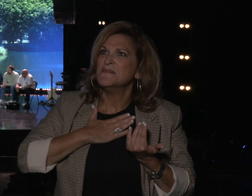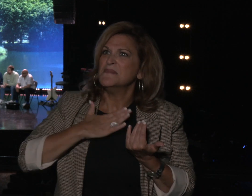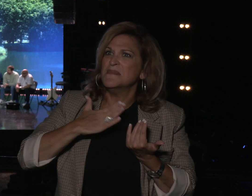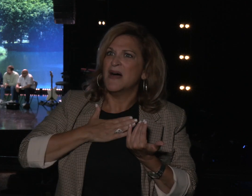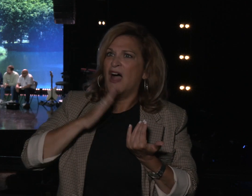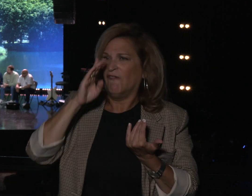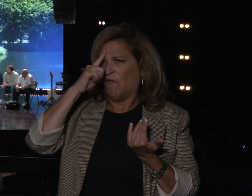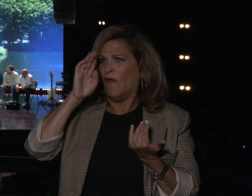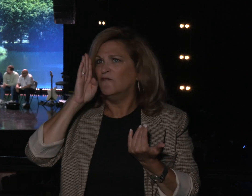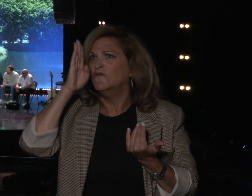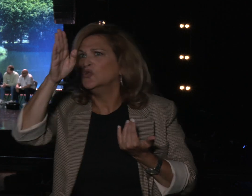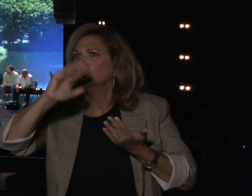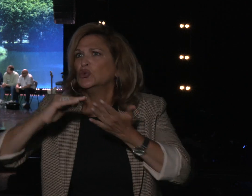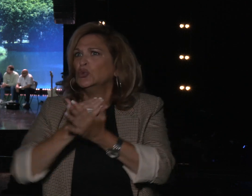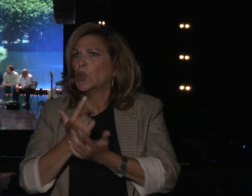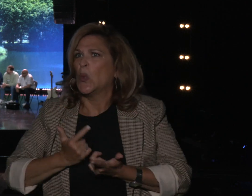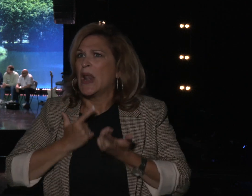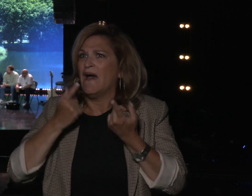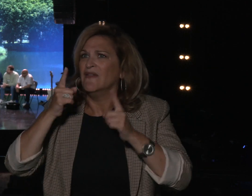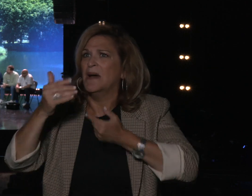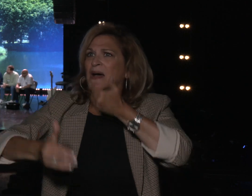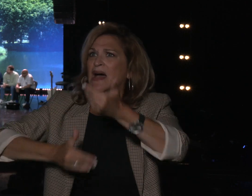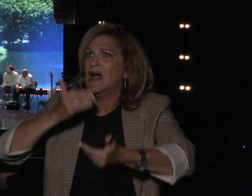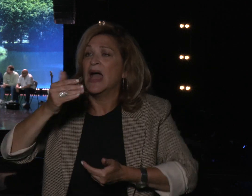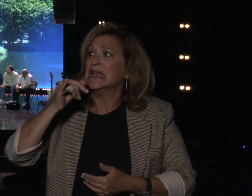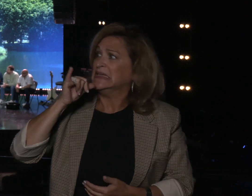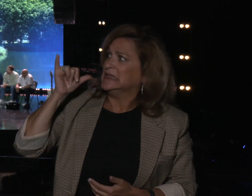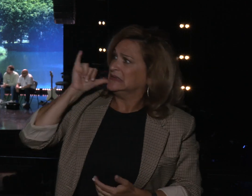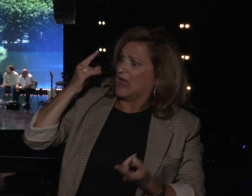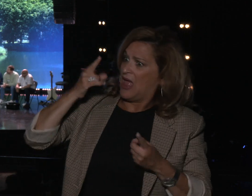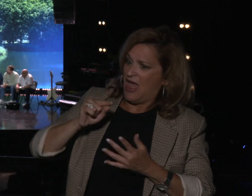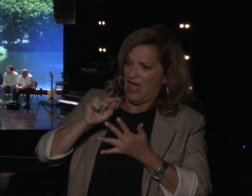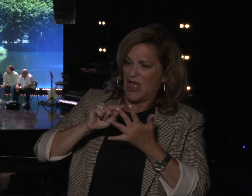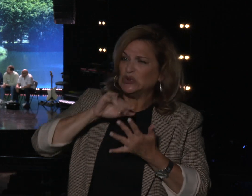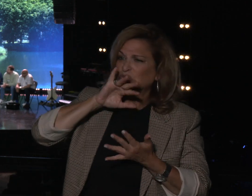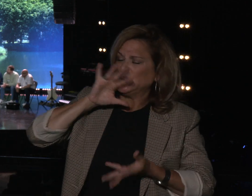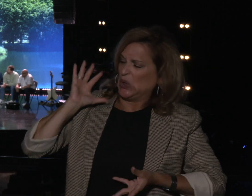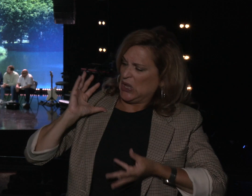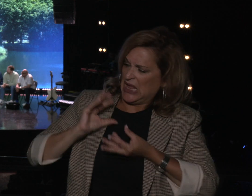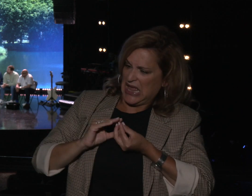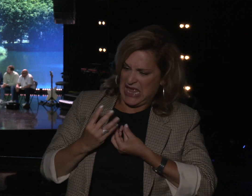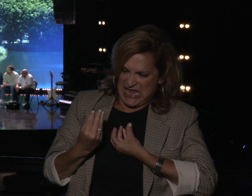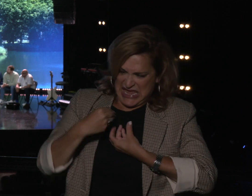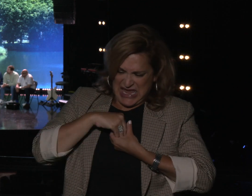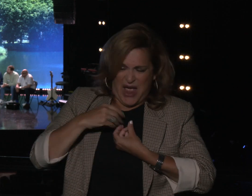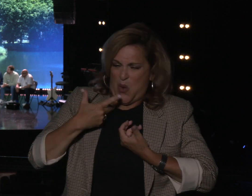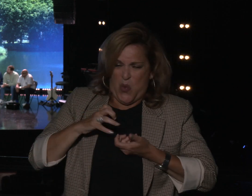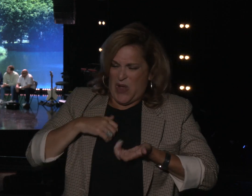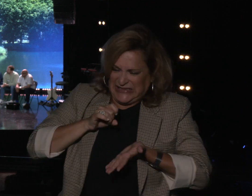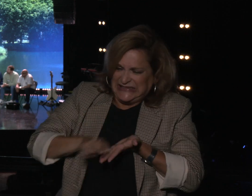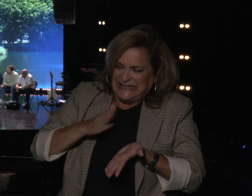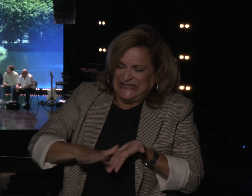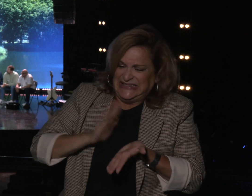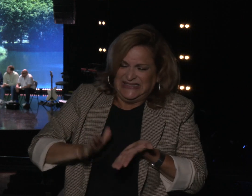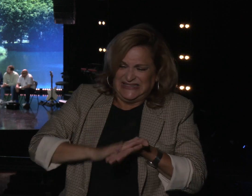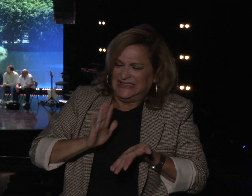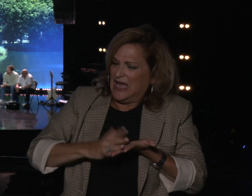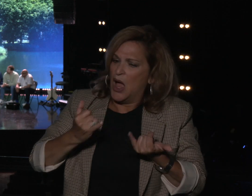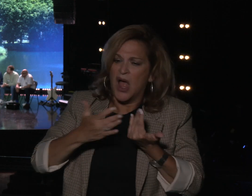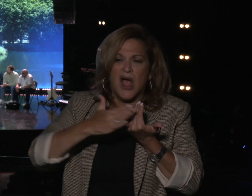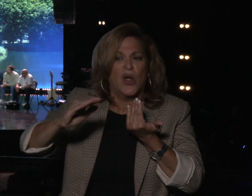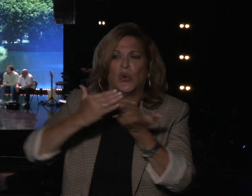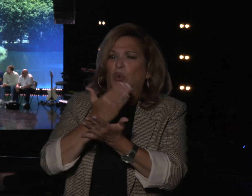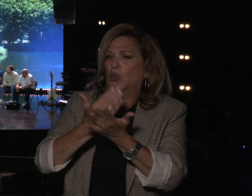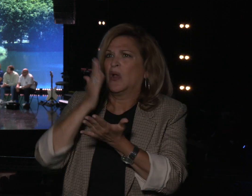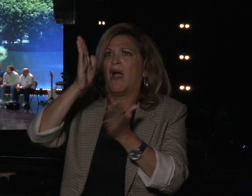in our life. I don't want to track yesterday's dirt into the new season that God is bringing me into. I need a